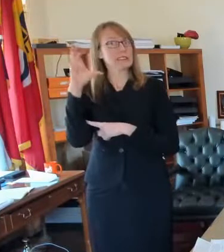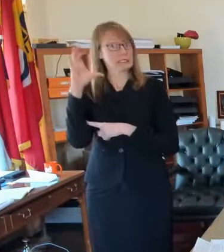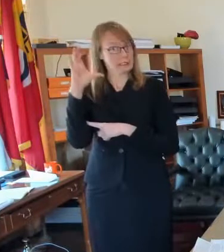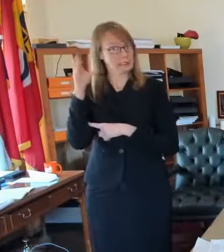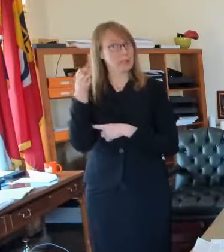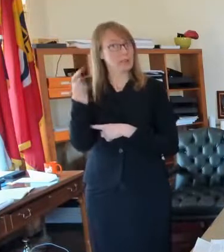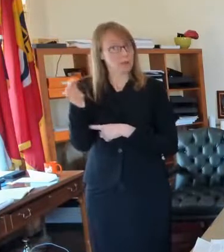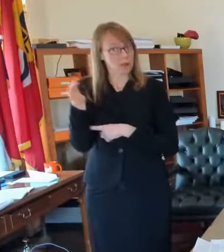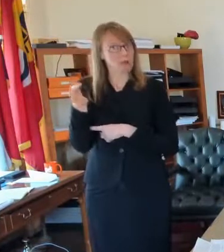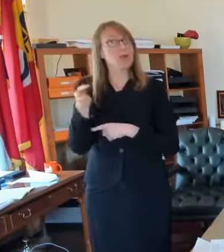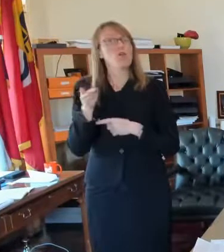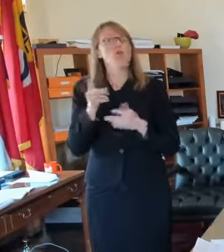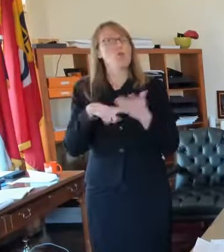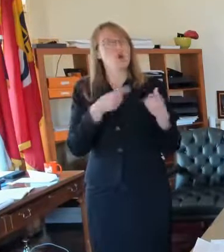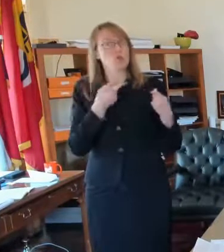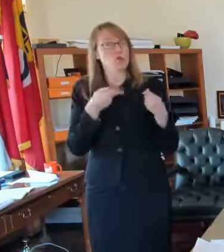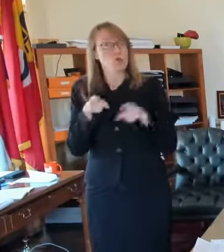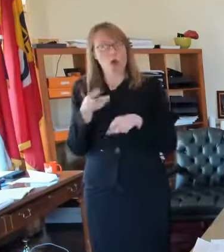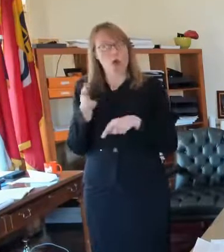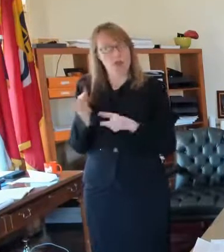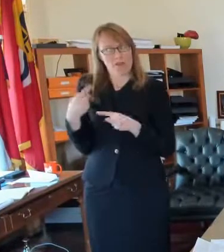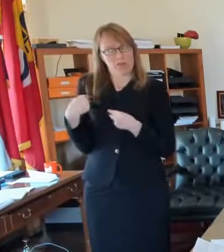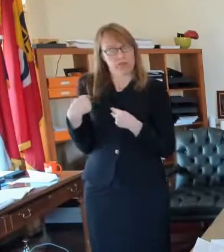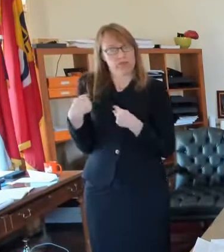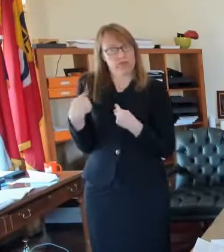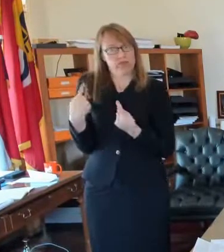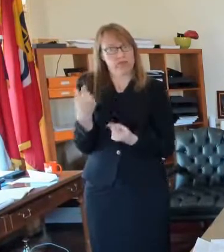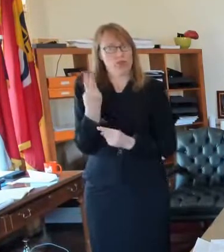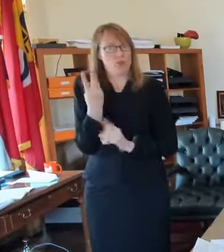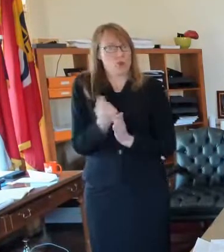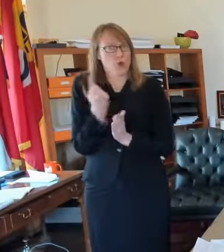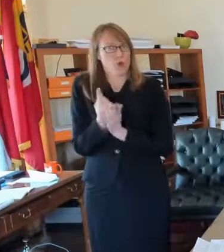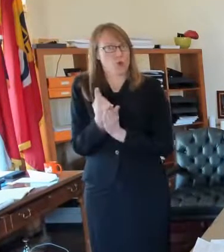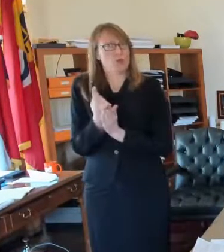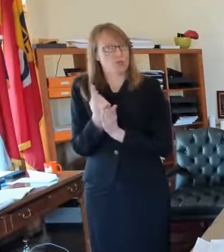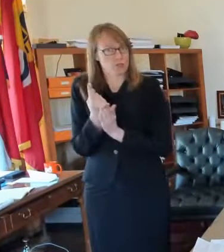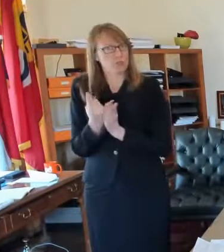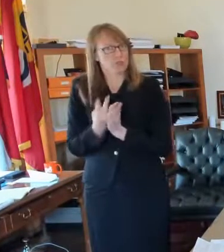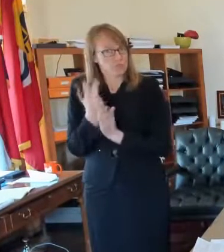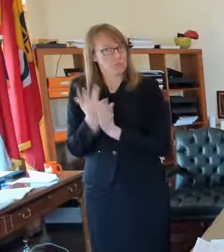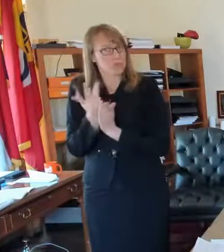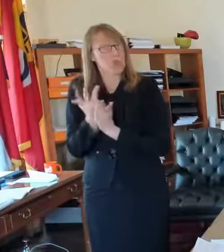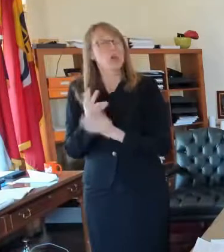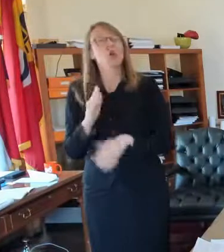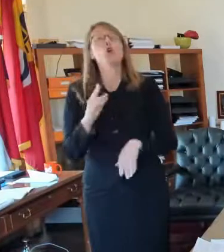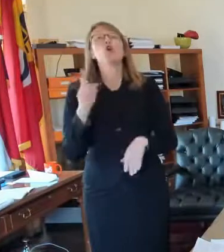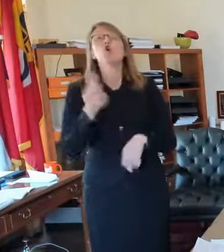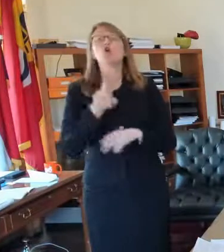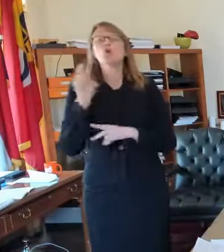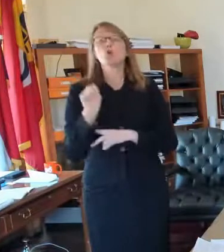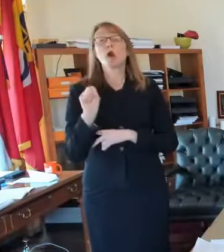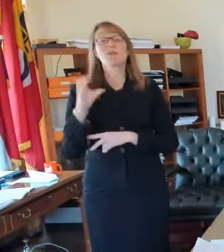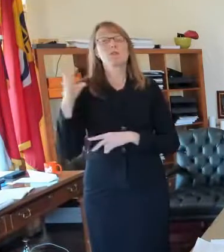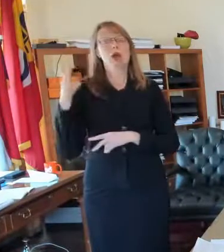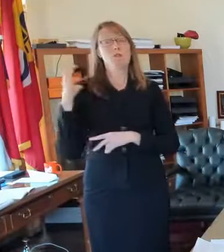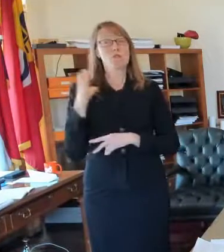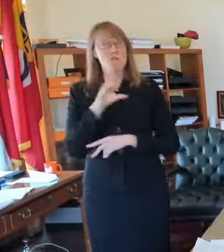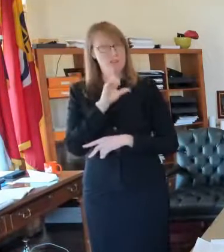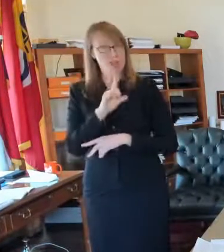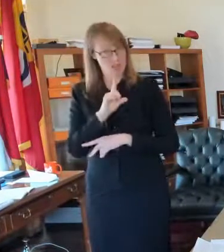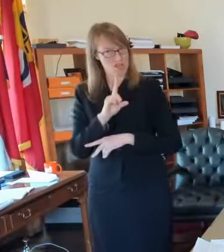been unfolding for the last couple of hours, where the U.S. Capitol is under assault and under siege